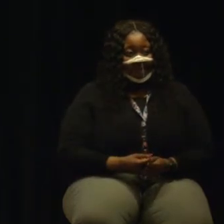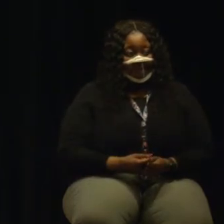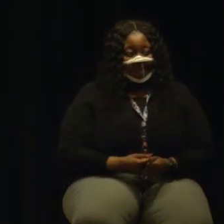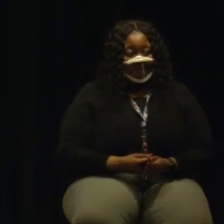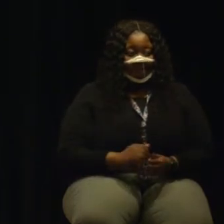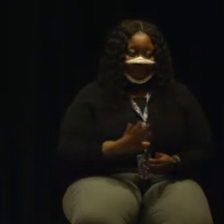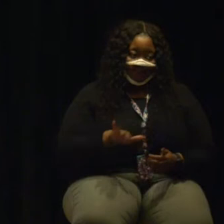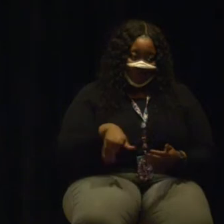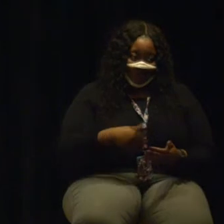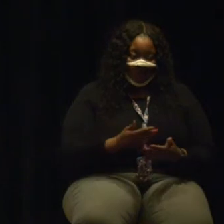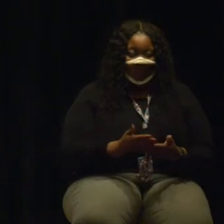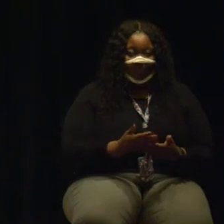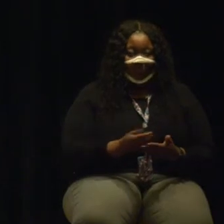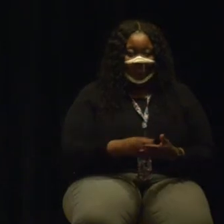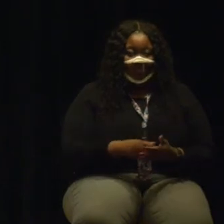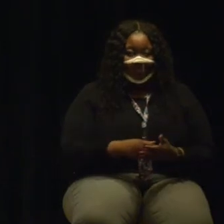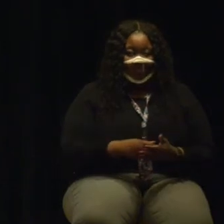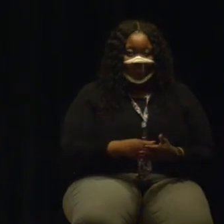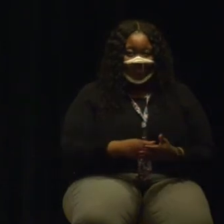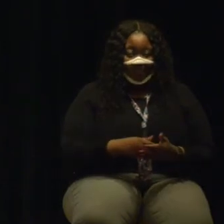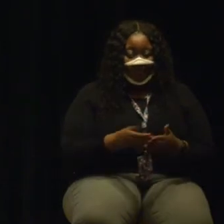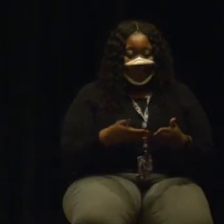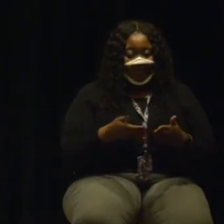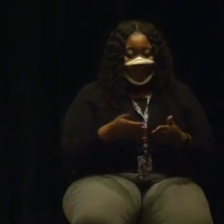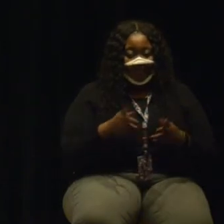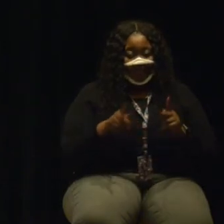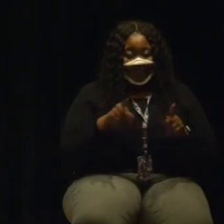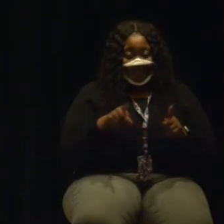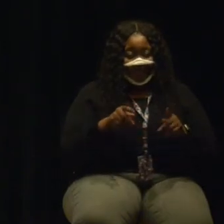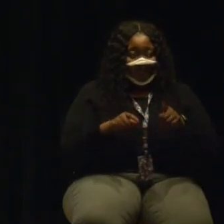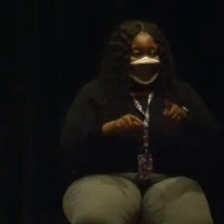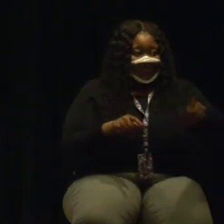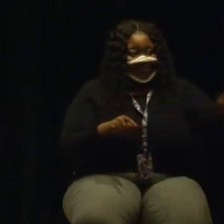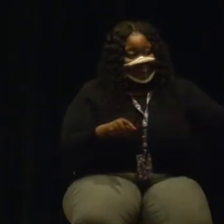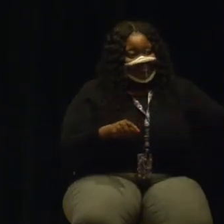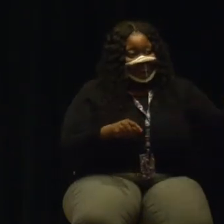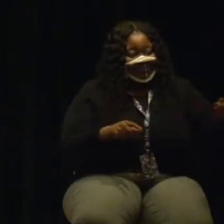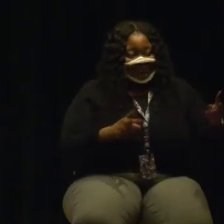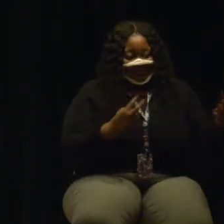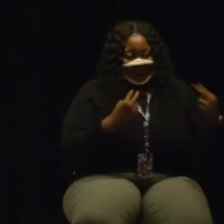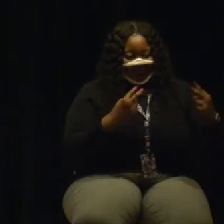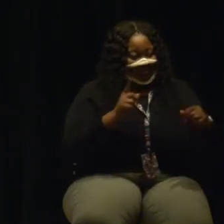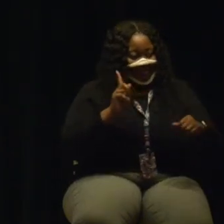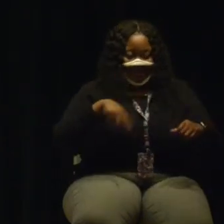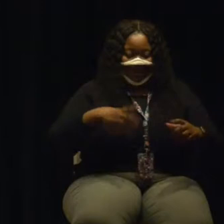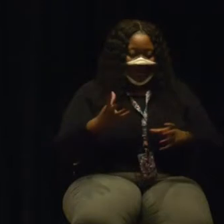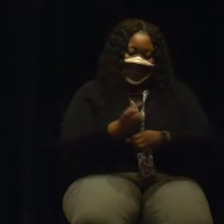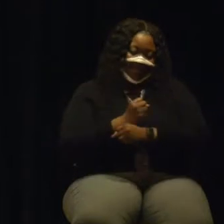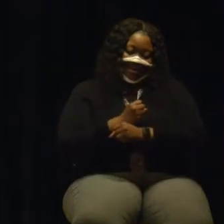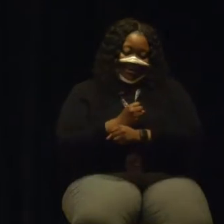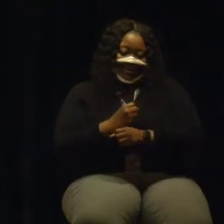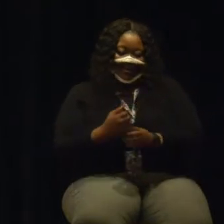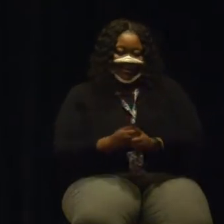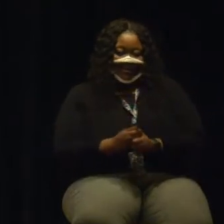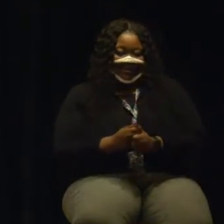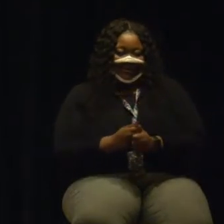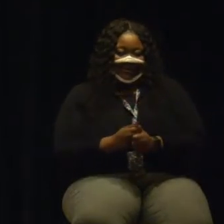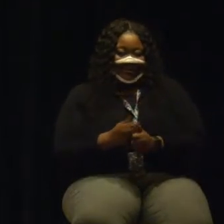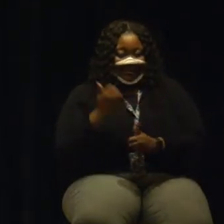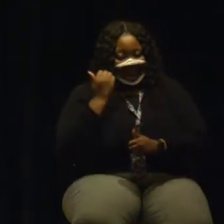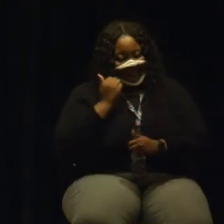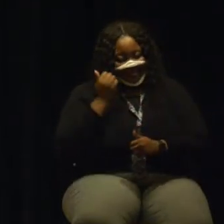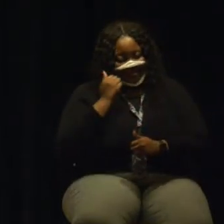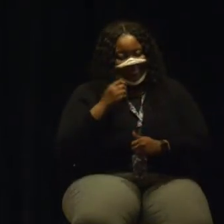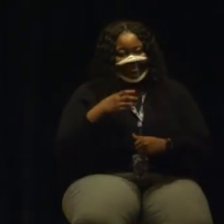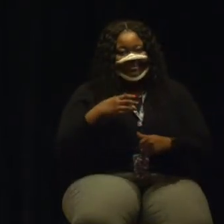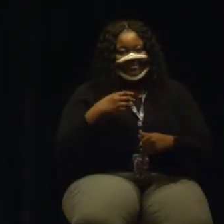All those saps betting against me. What's that saying about a fool and his money? The day got hotter every minute as the sun crested